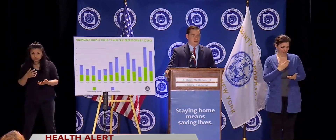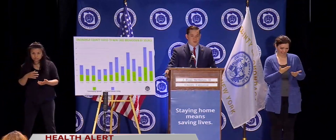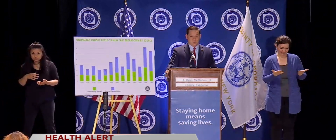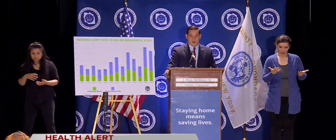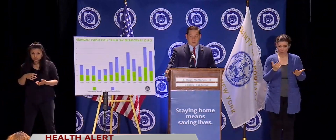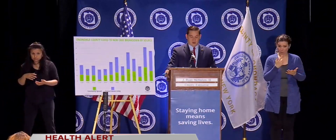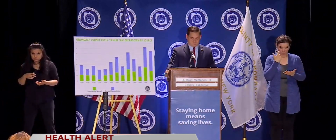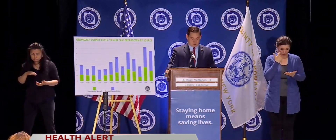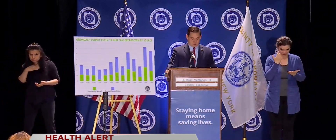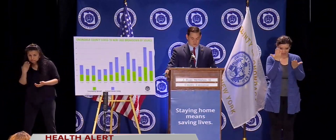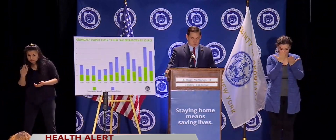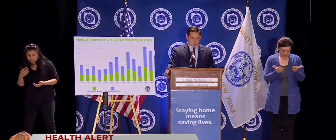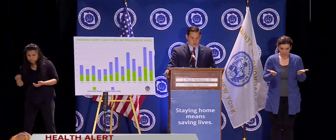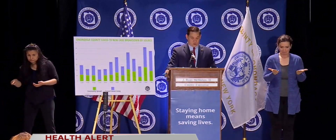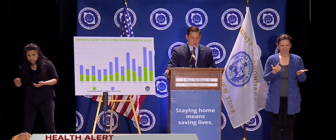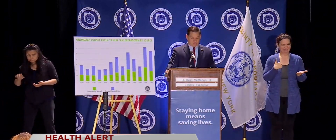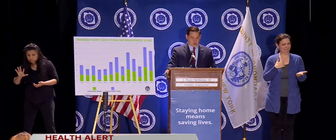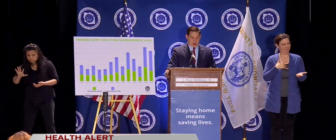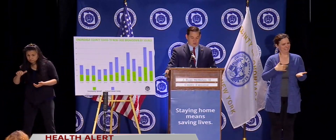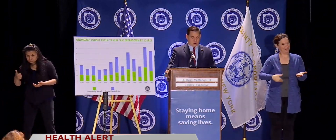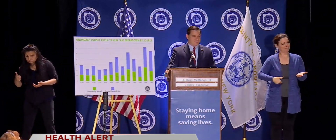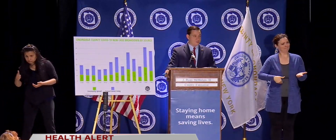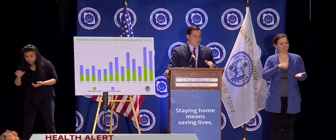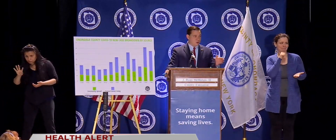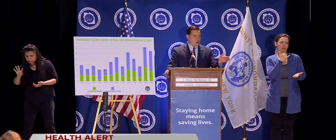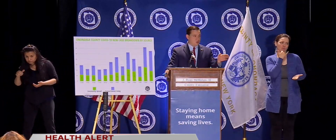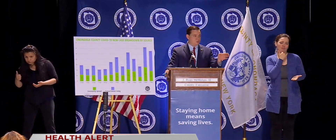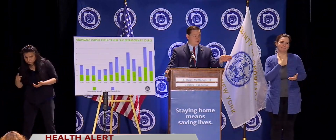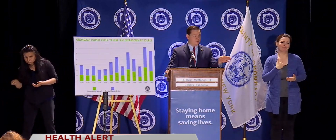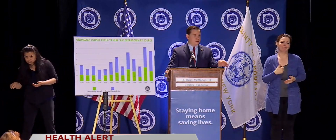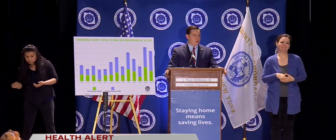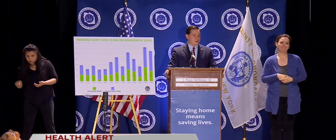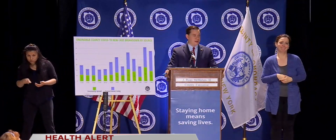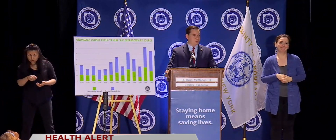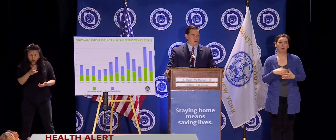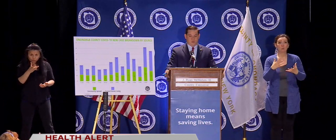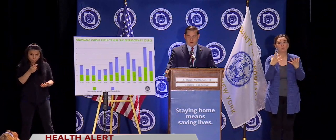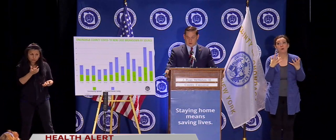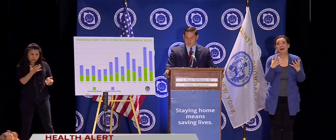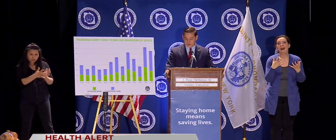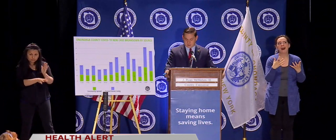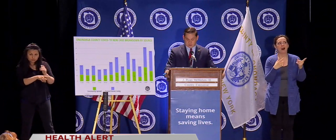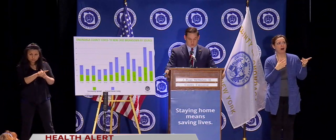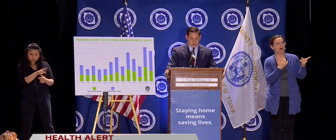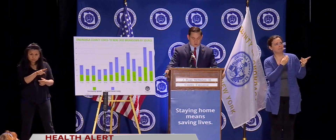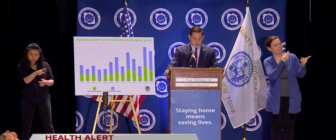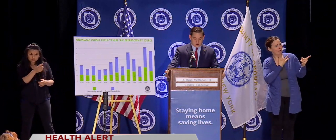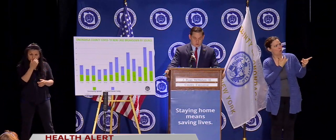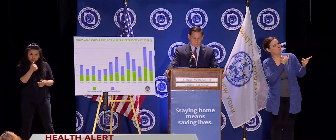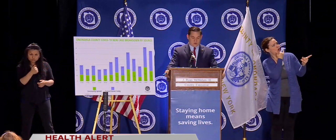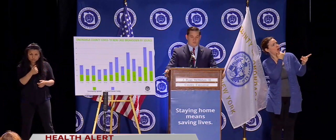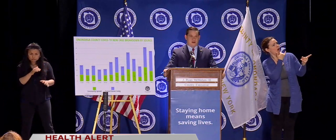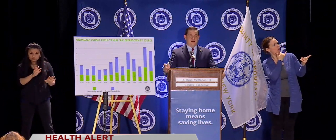now. So I want to be wrong. Hopefully what that data point you brought up is that, but